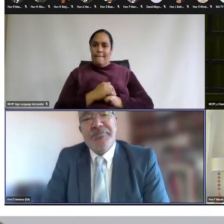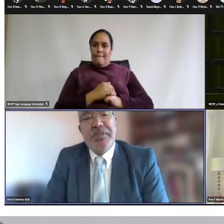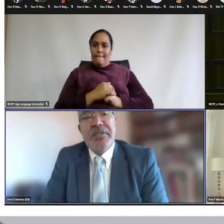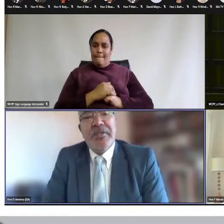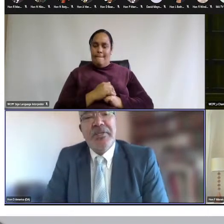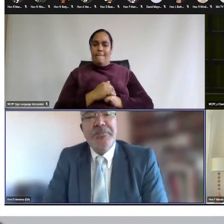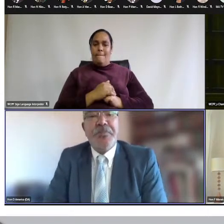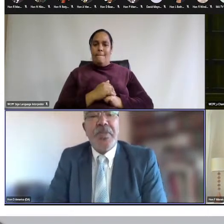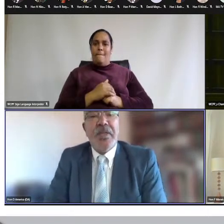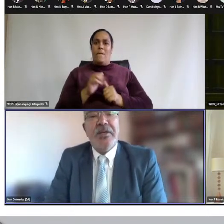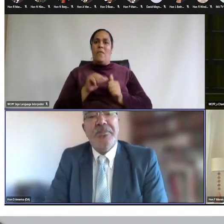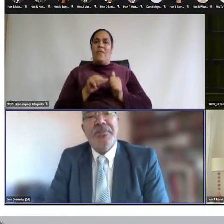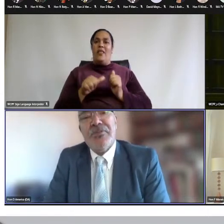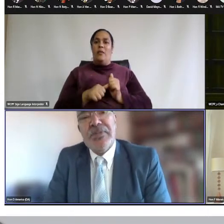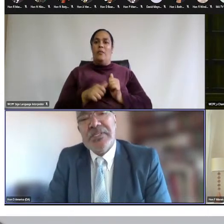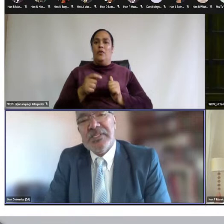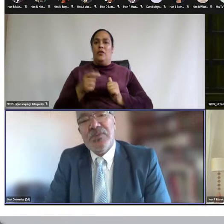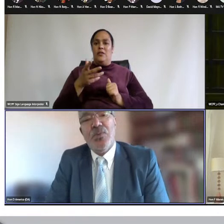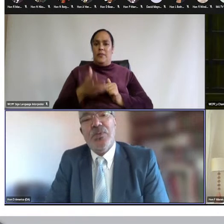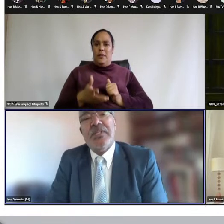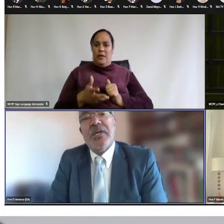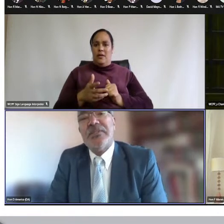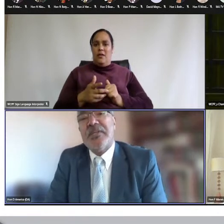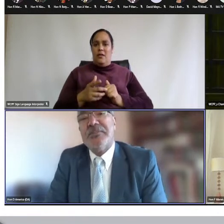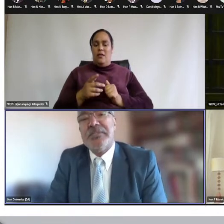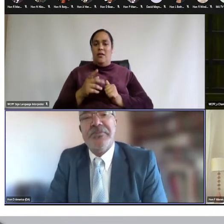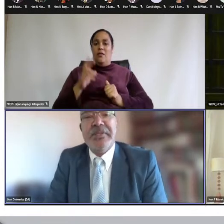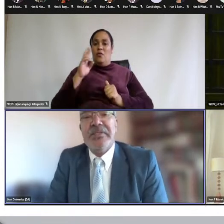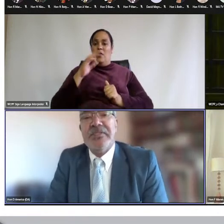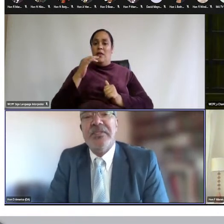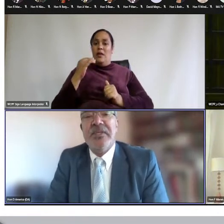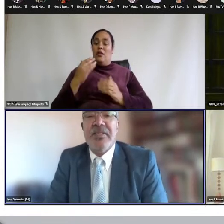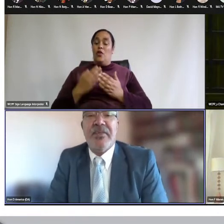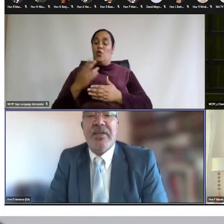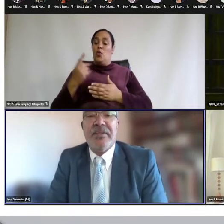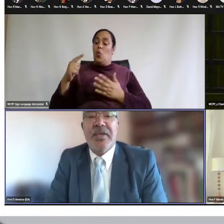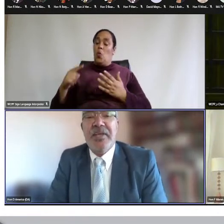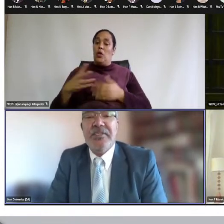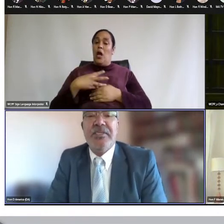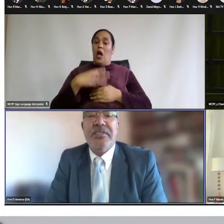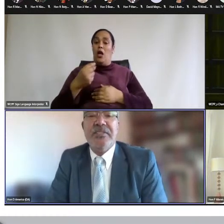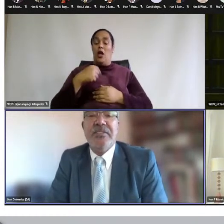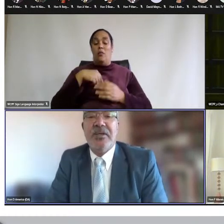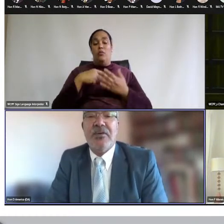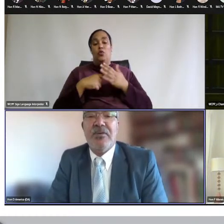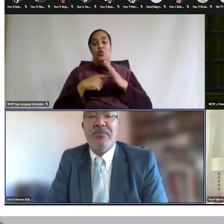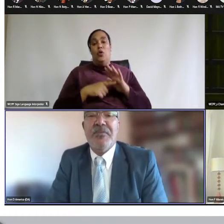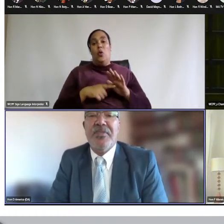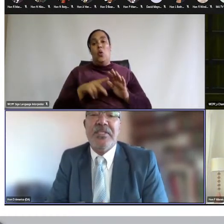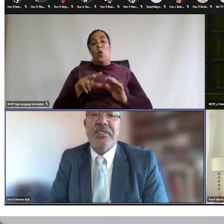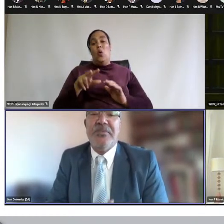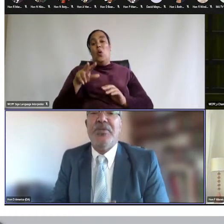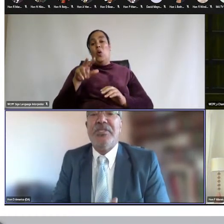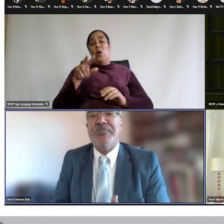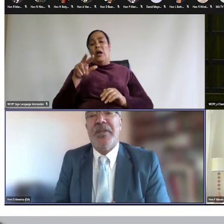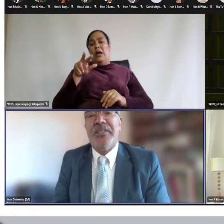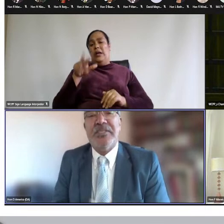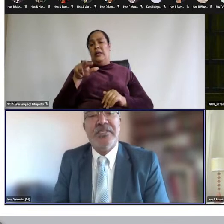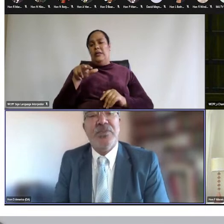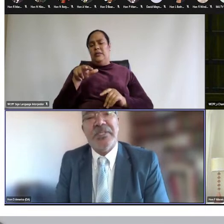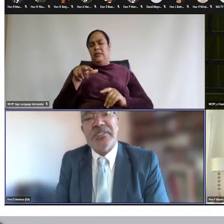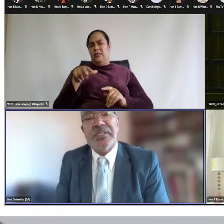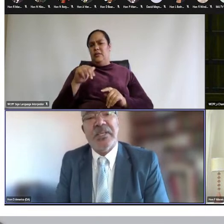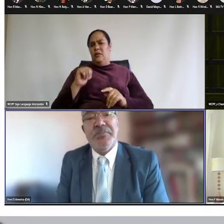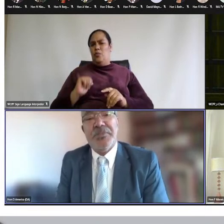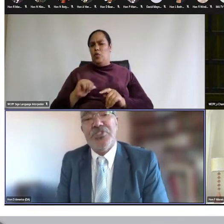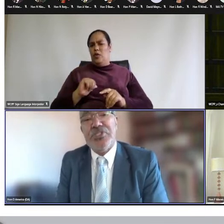Deputy Speaker, the recent audit outcomes revealed that 18 of 30